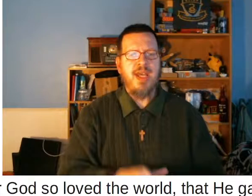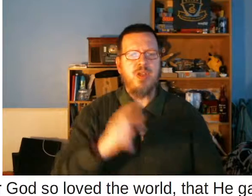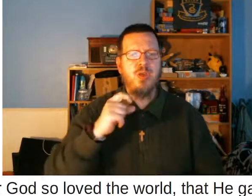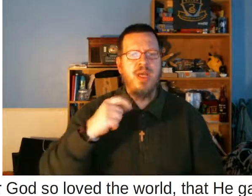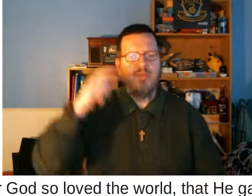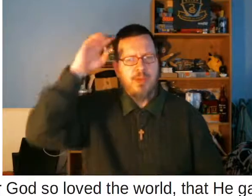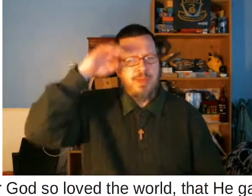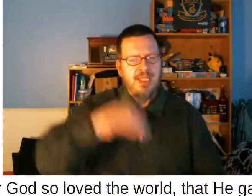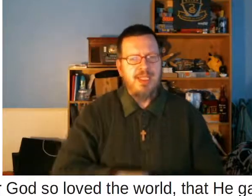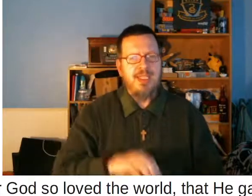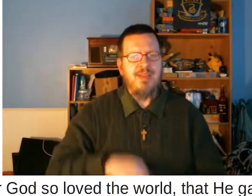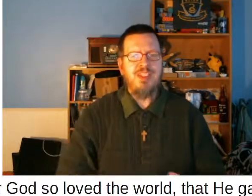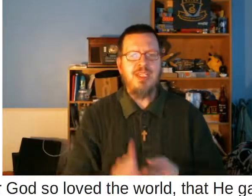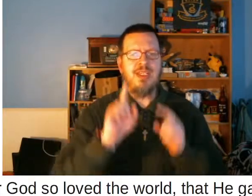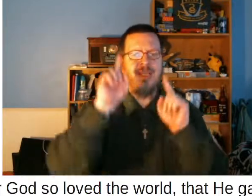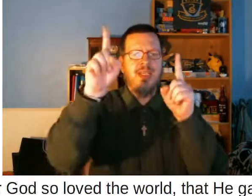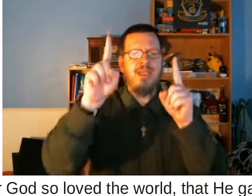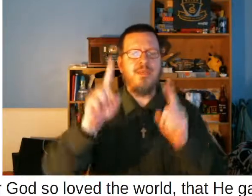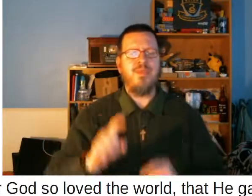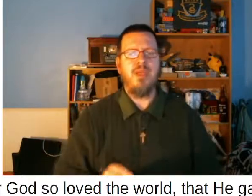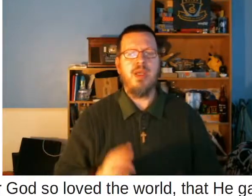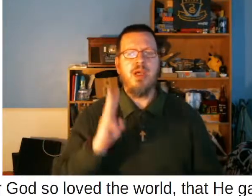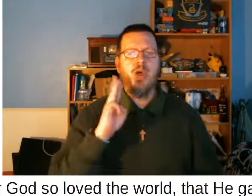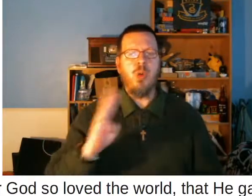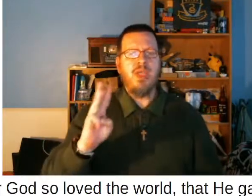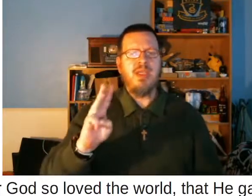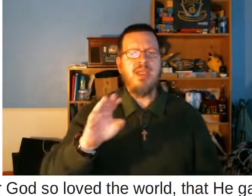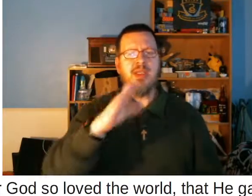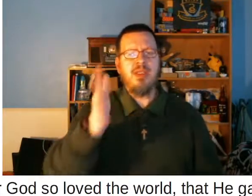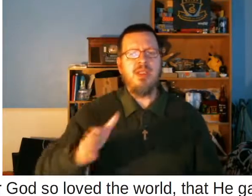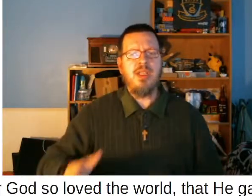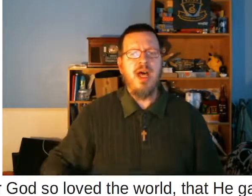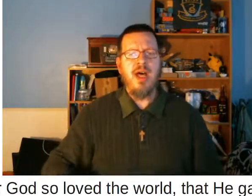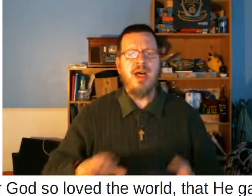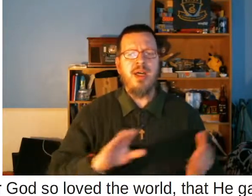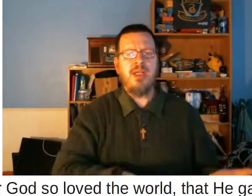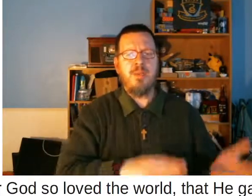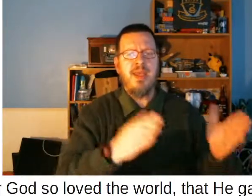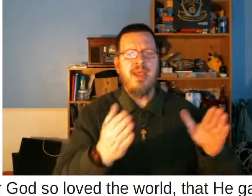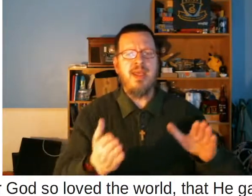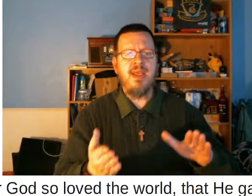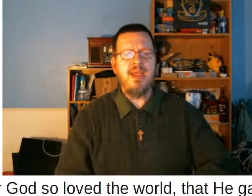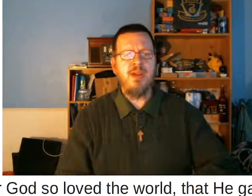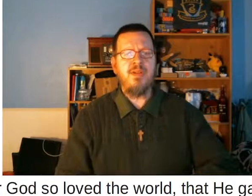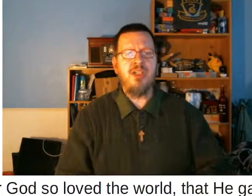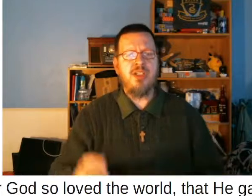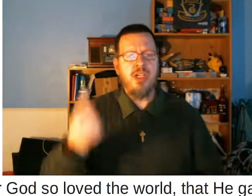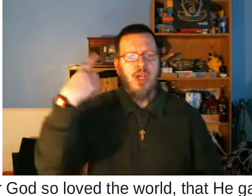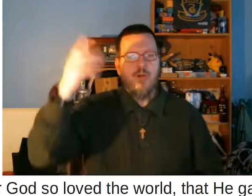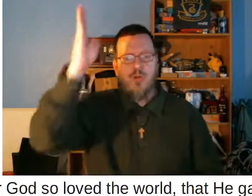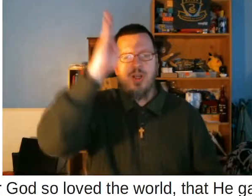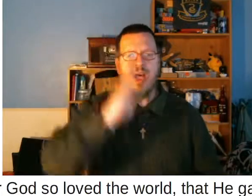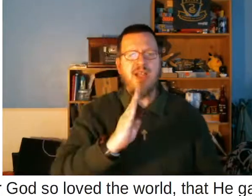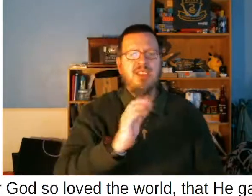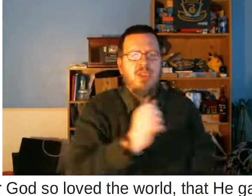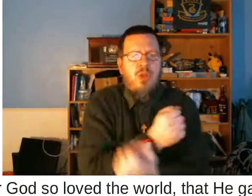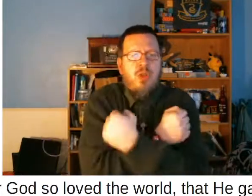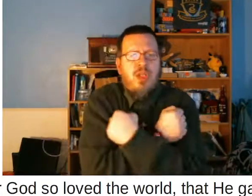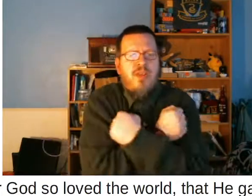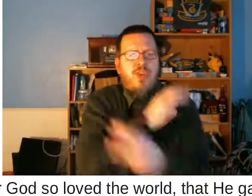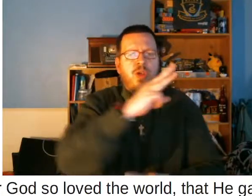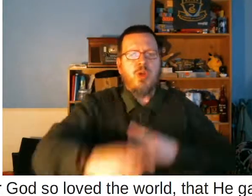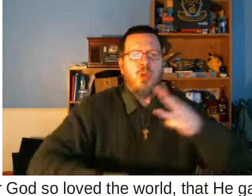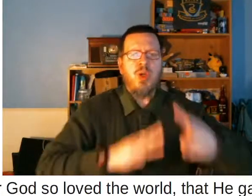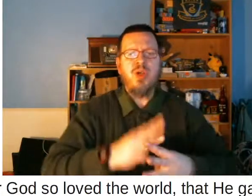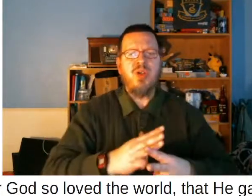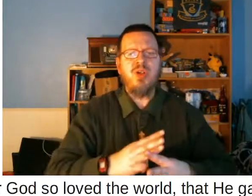Son, that whoever believes in him will not perish. For God so